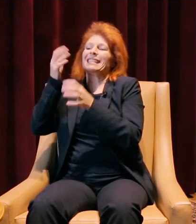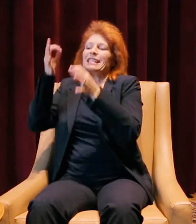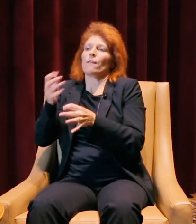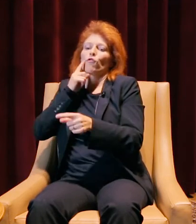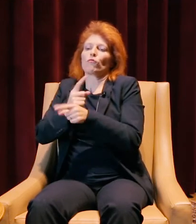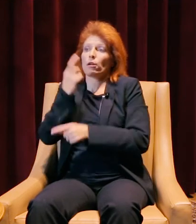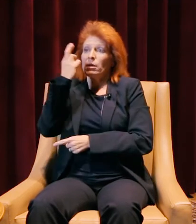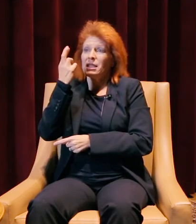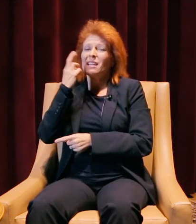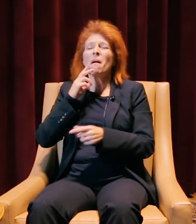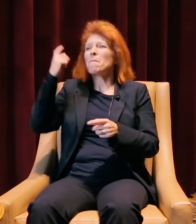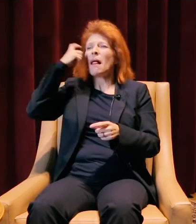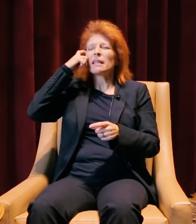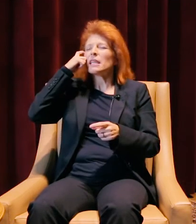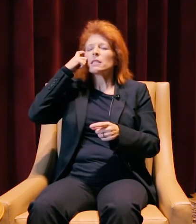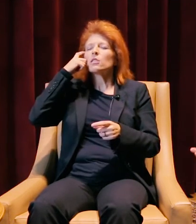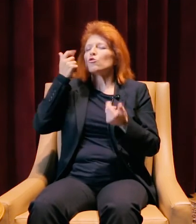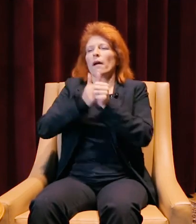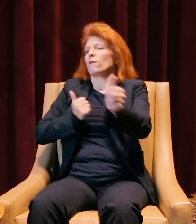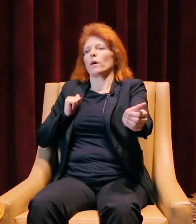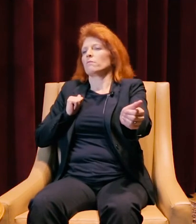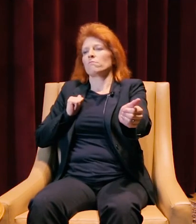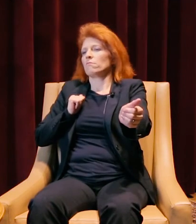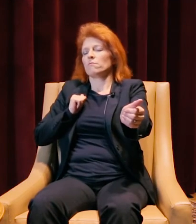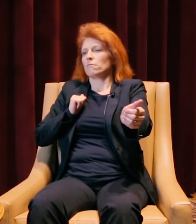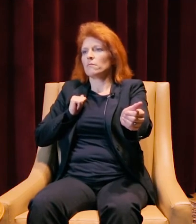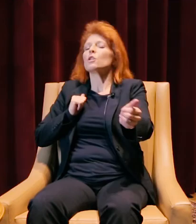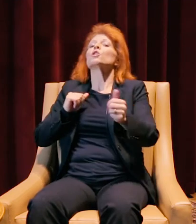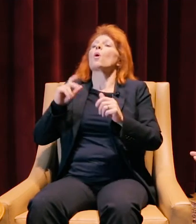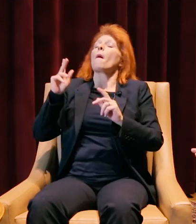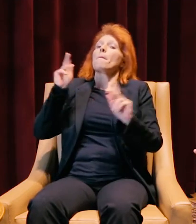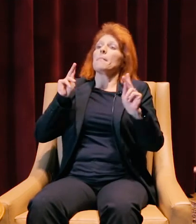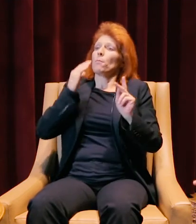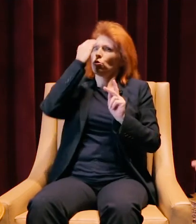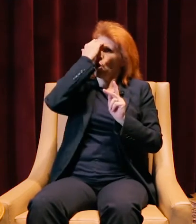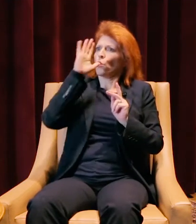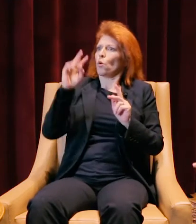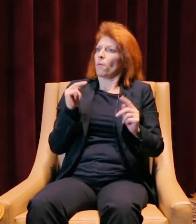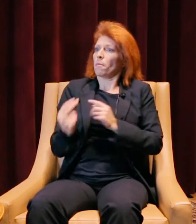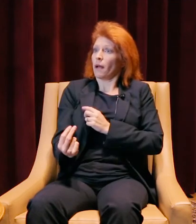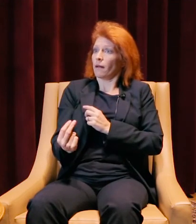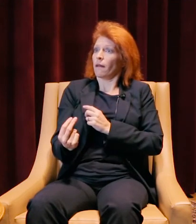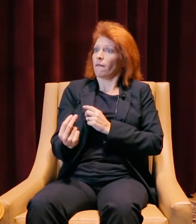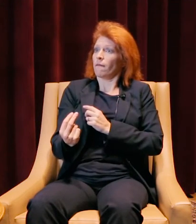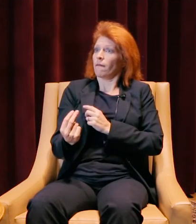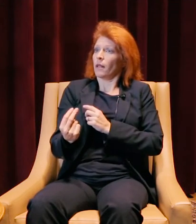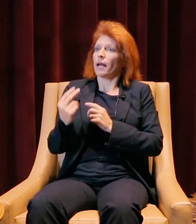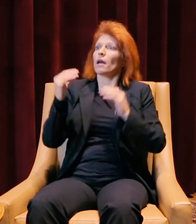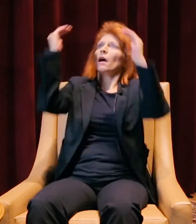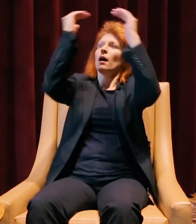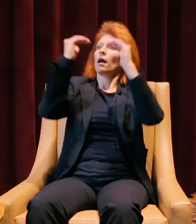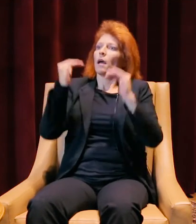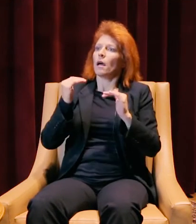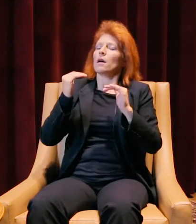and avoid the politics of a situation so that everyone knows where you're coming from, and communicate up and down the ranks so that